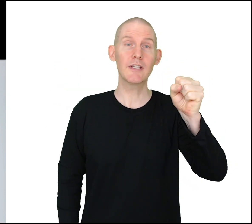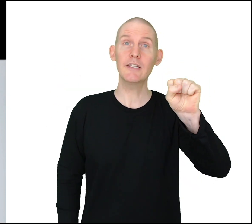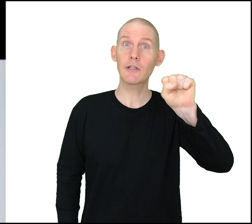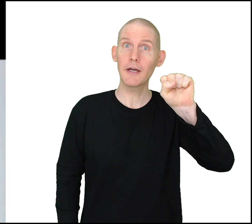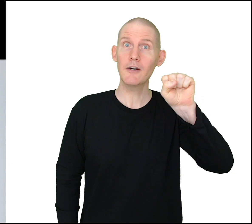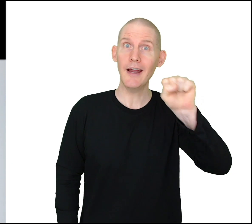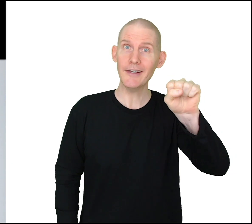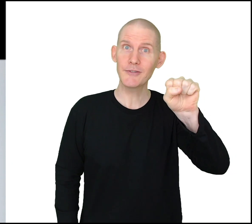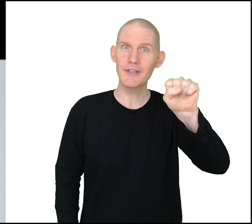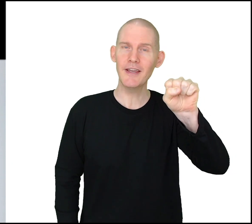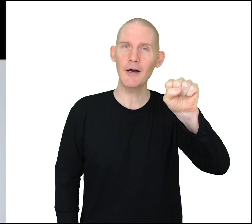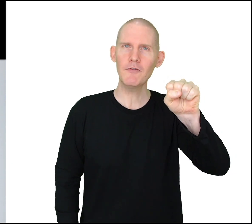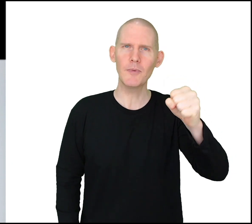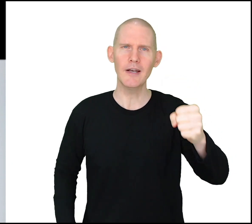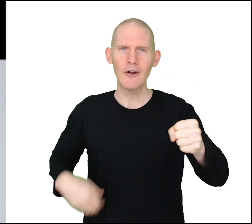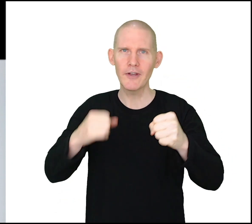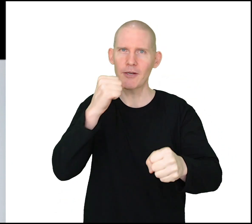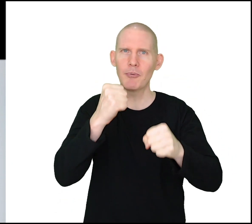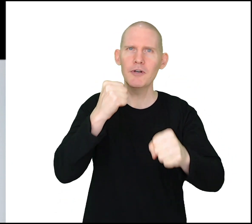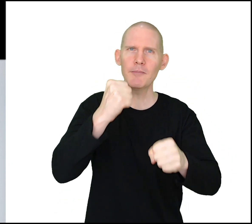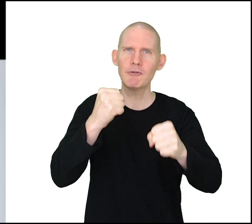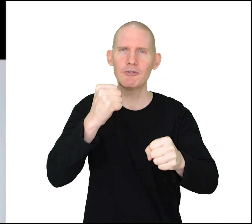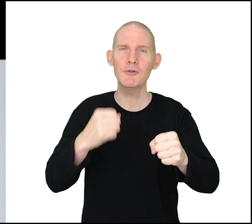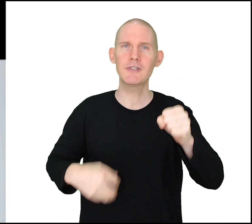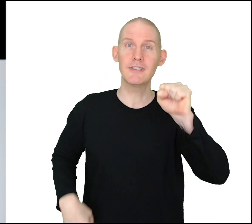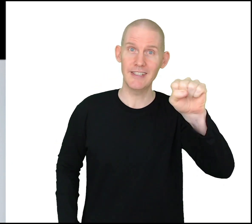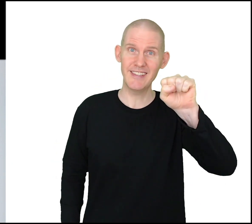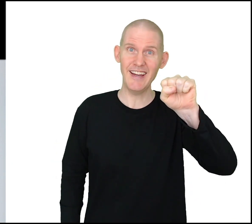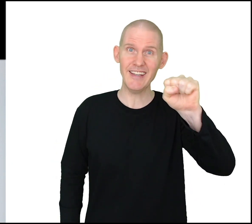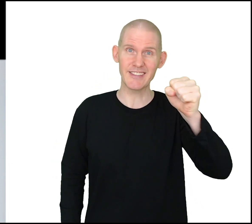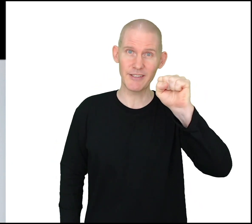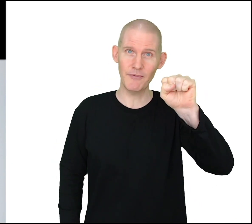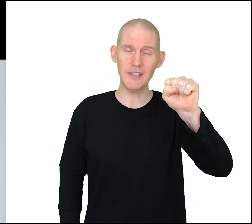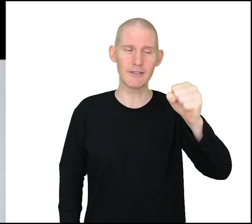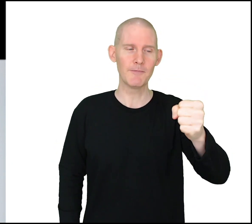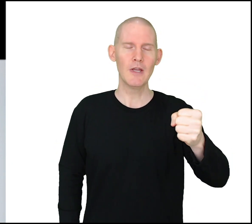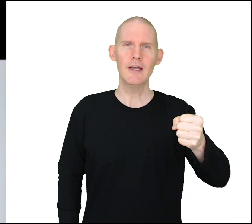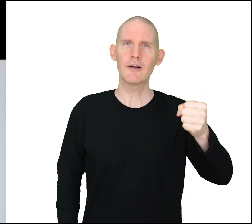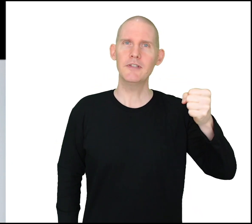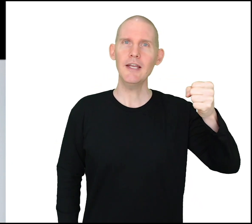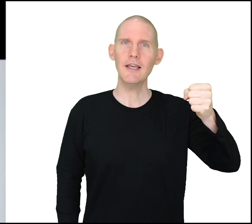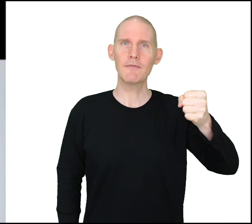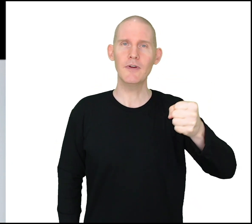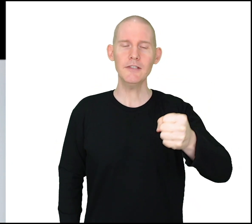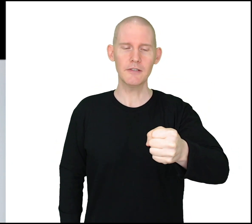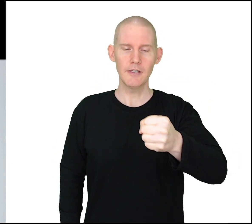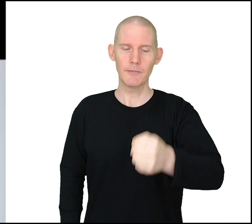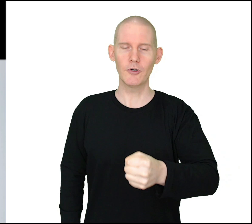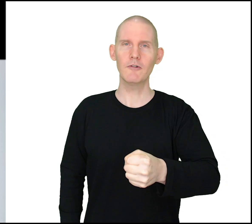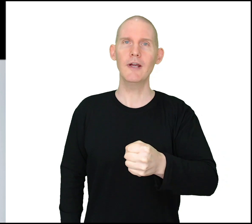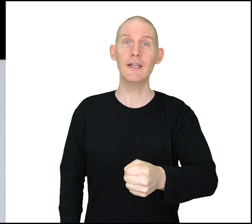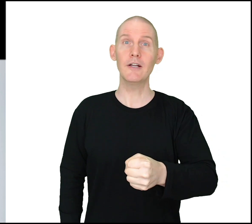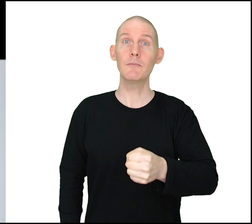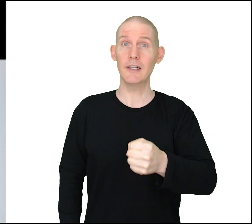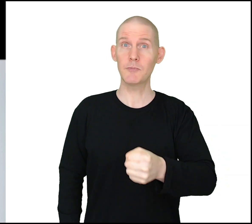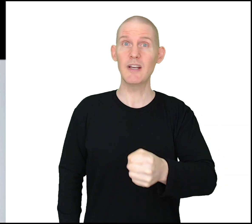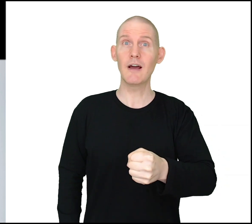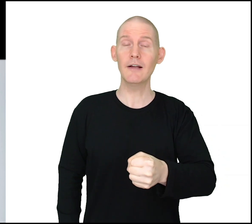it's the letter S in the alphabet. Like you're putting up your dukes, it's an S, it's a fist. Now take that fist, put it right here. That's my